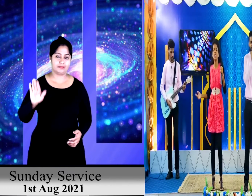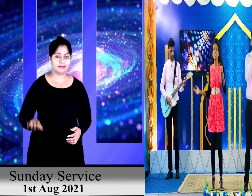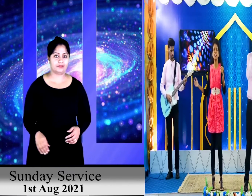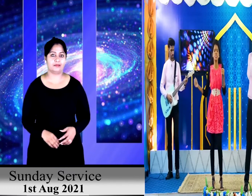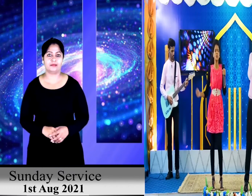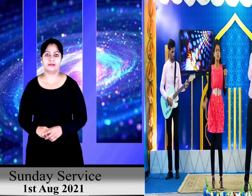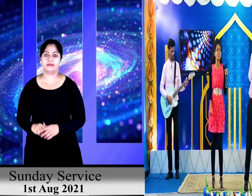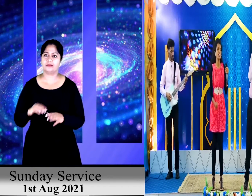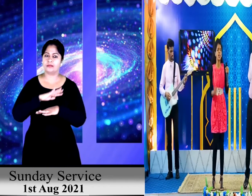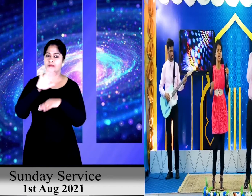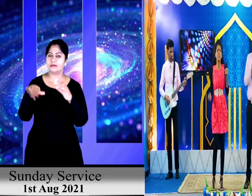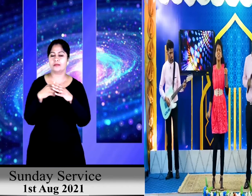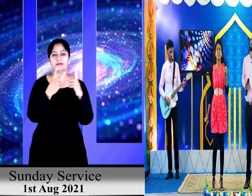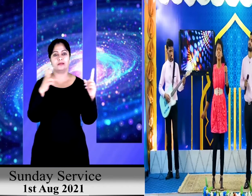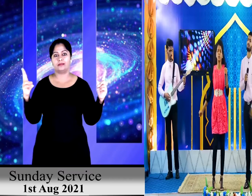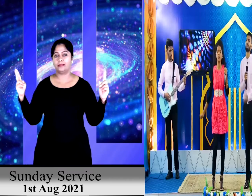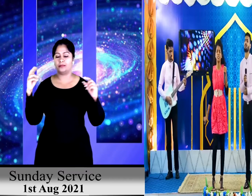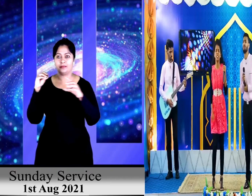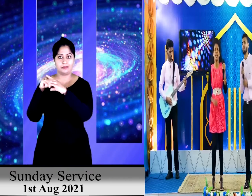There's something about his name.